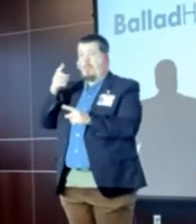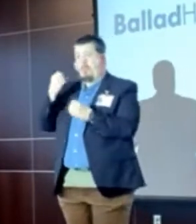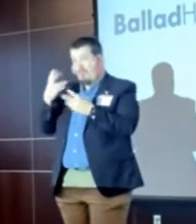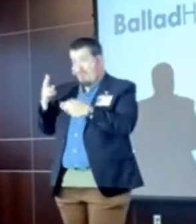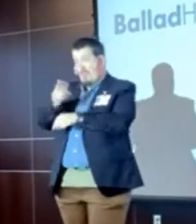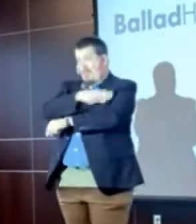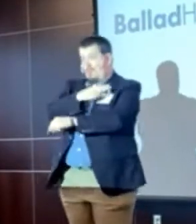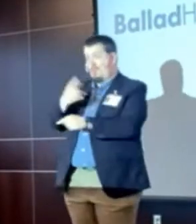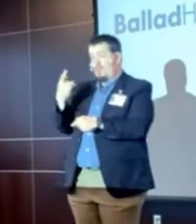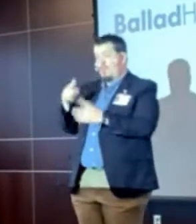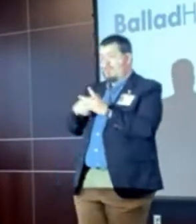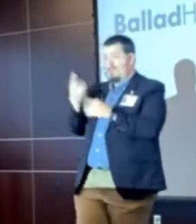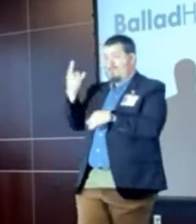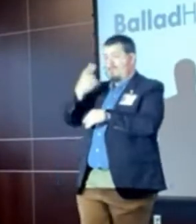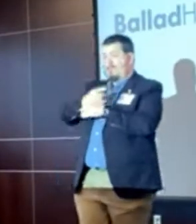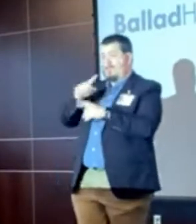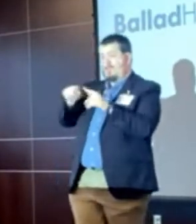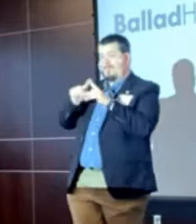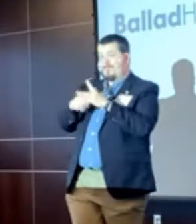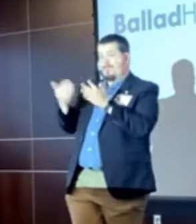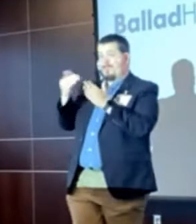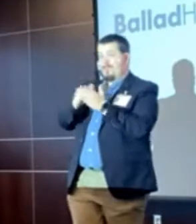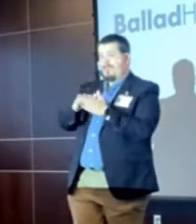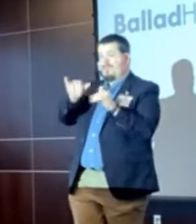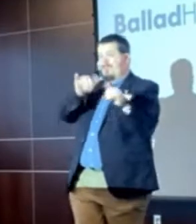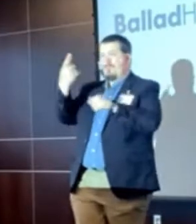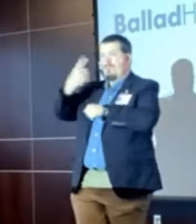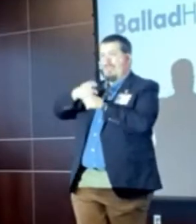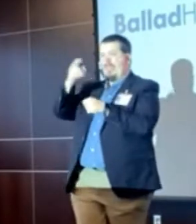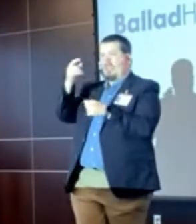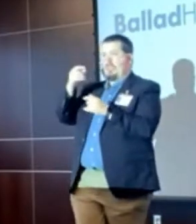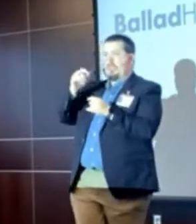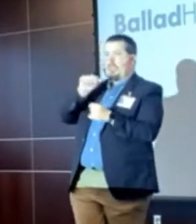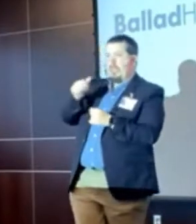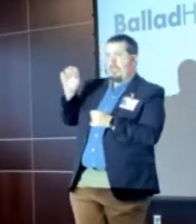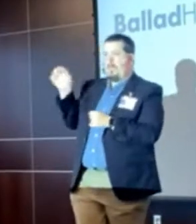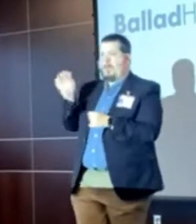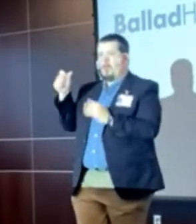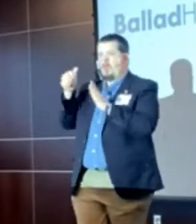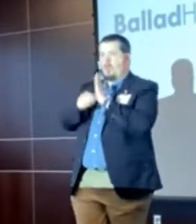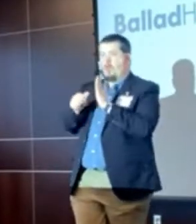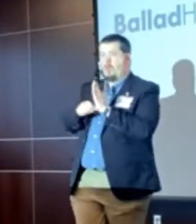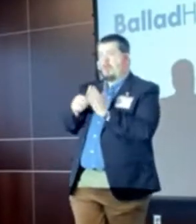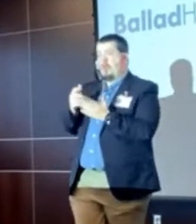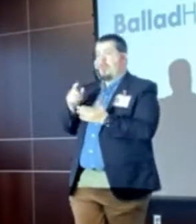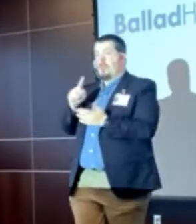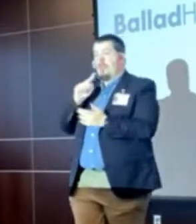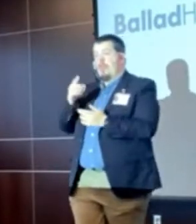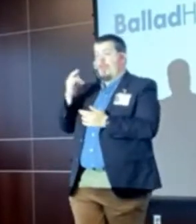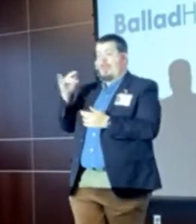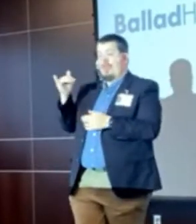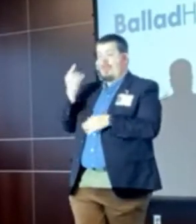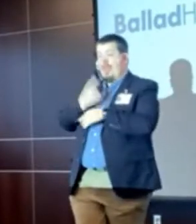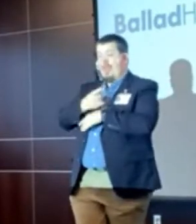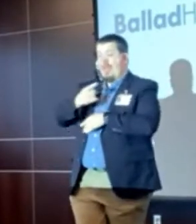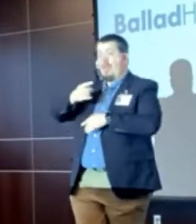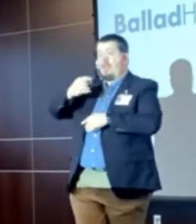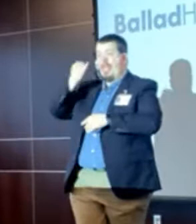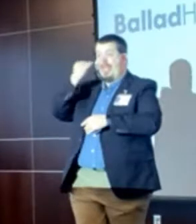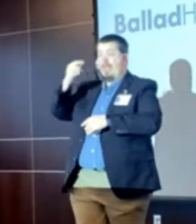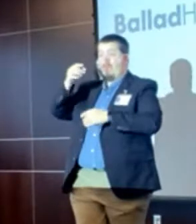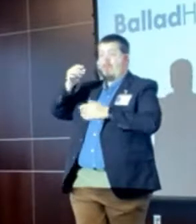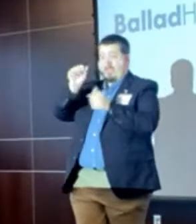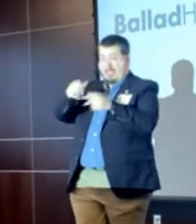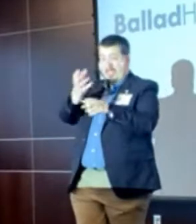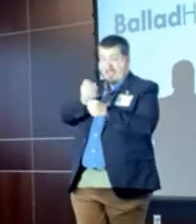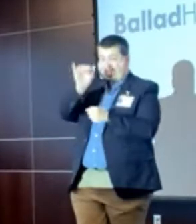are starting today to resume same-day elective cases. Some will be starting next Monday. Patients who qualify for